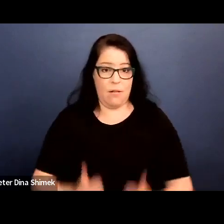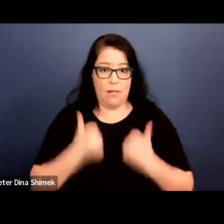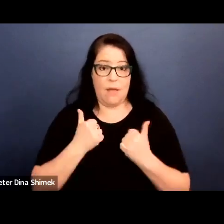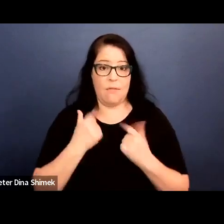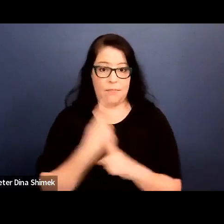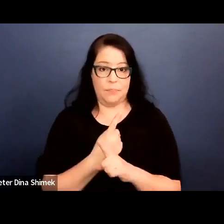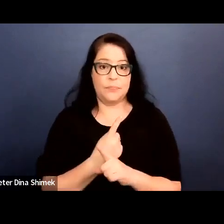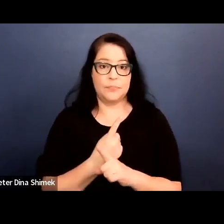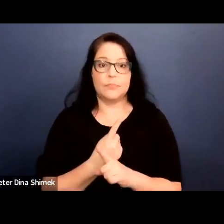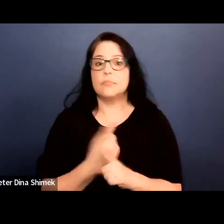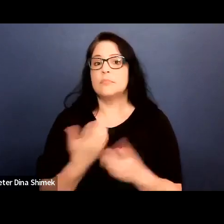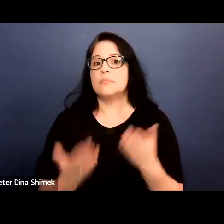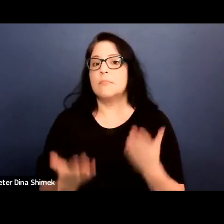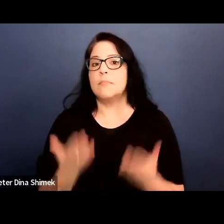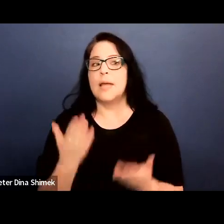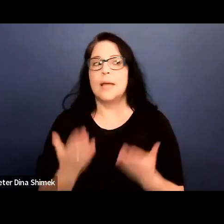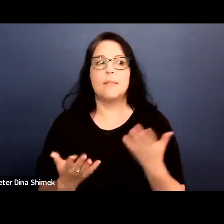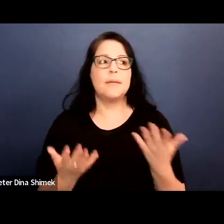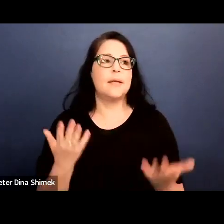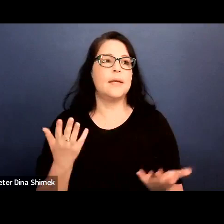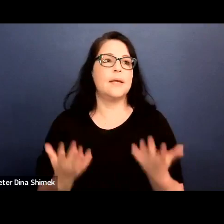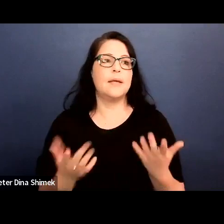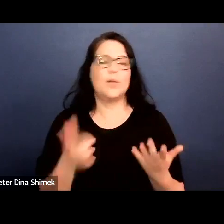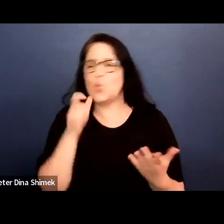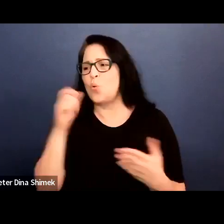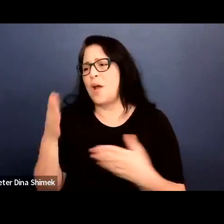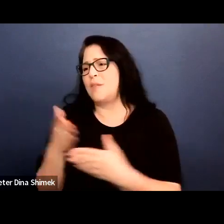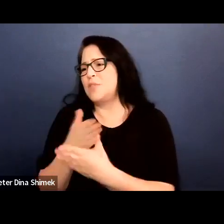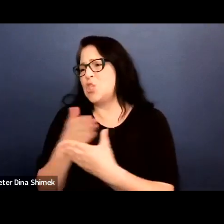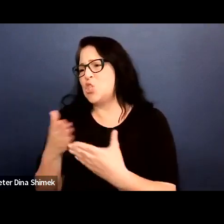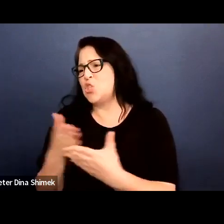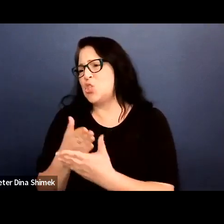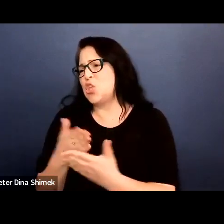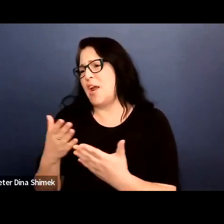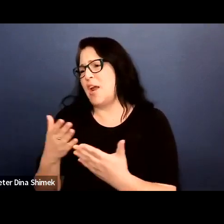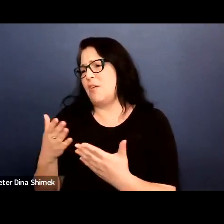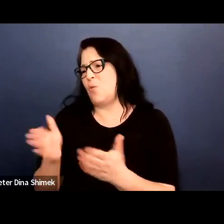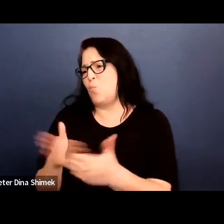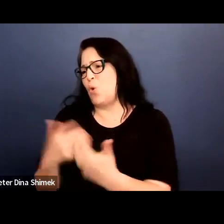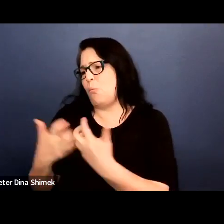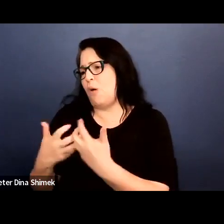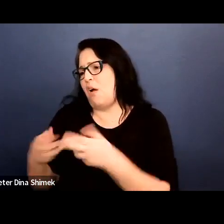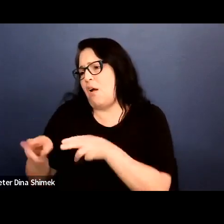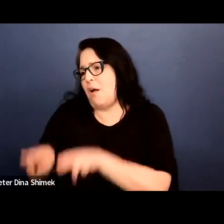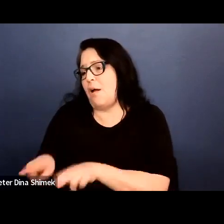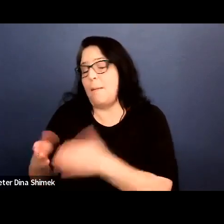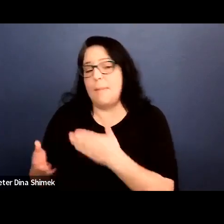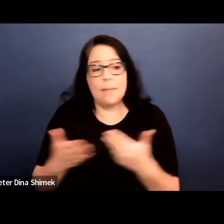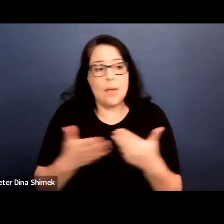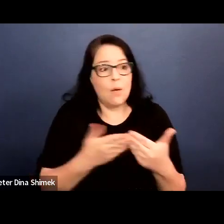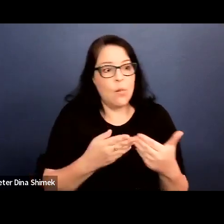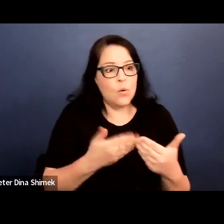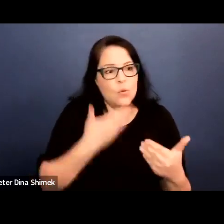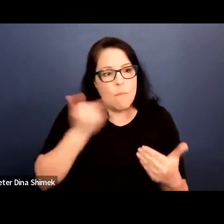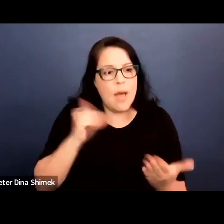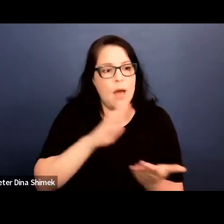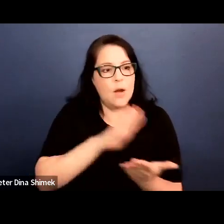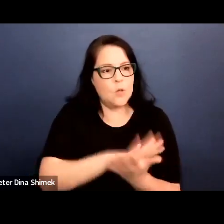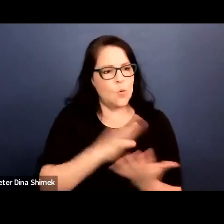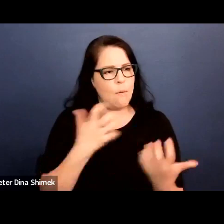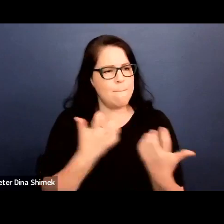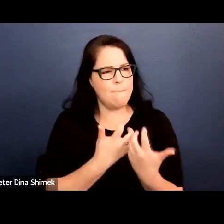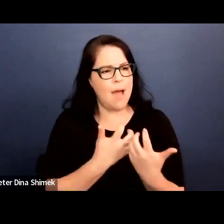maybe no longer will she have to share a room with somebody, or maybe it'll be closer to a school that's better suited for her